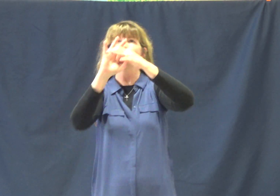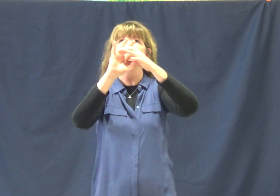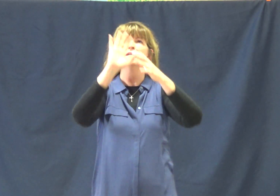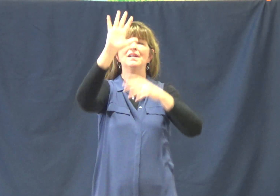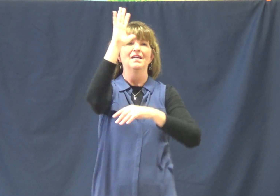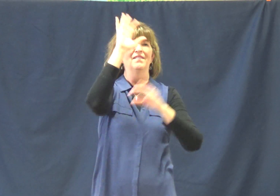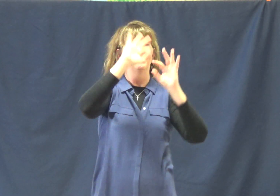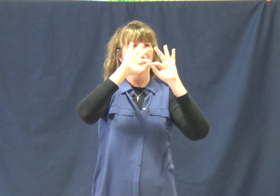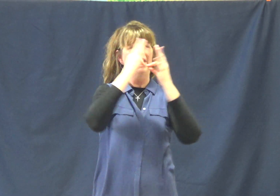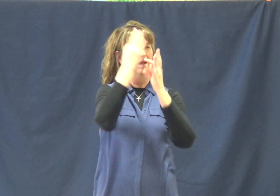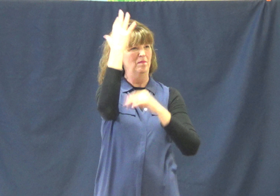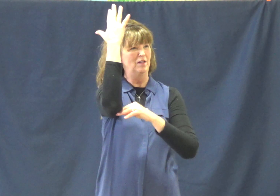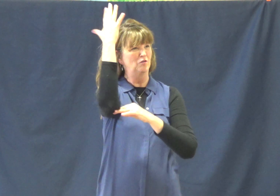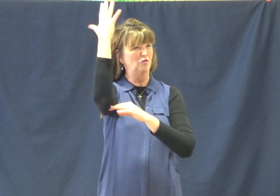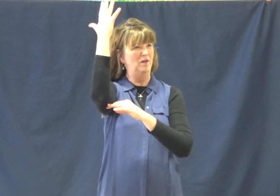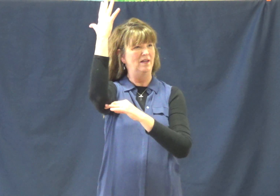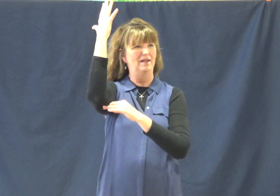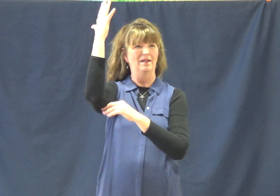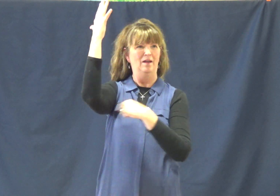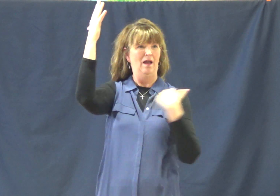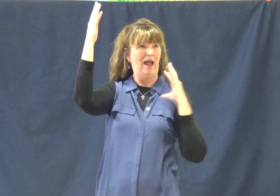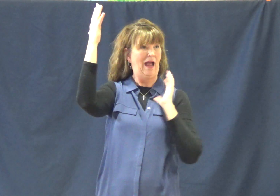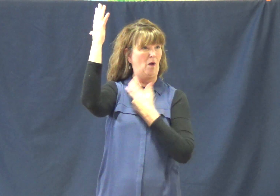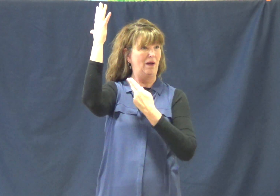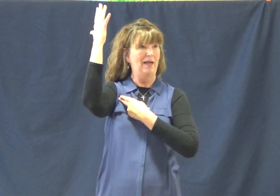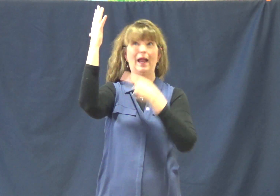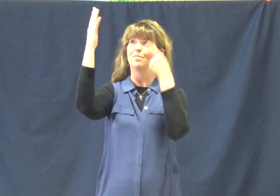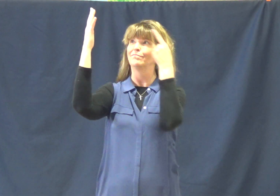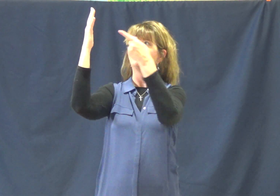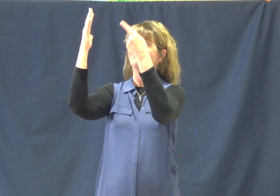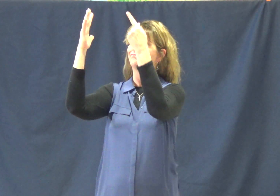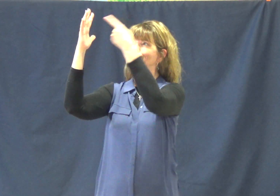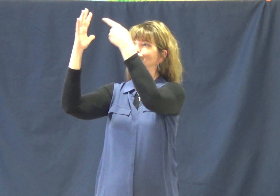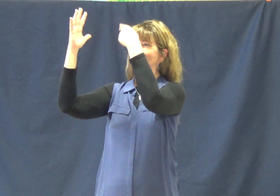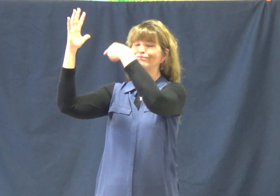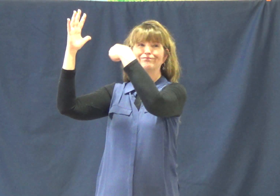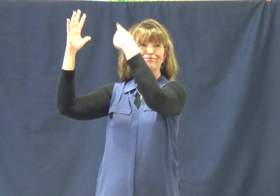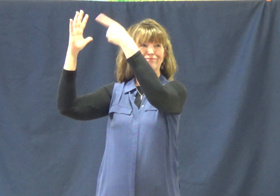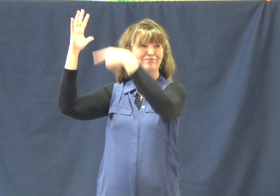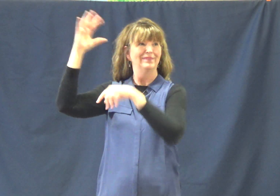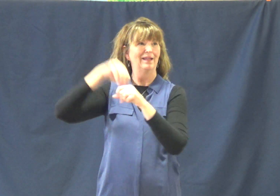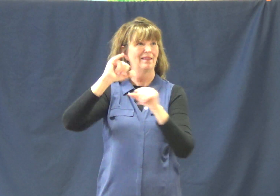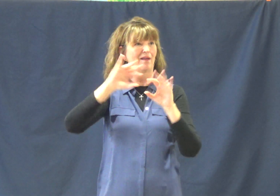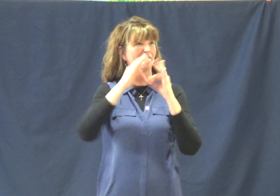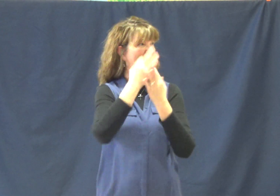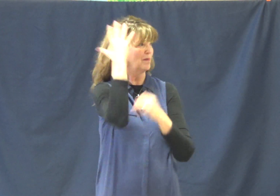We have been adopted into God's family. We are heirs.